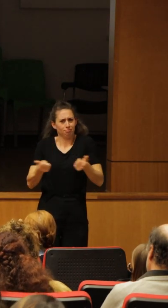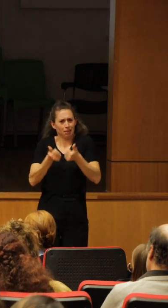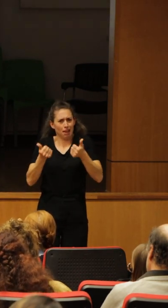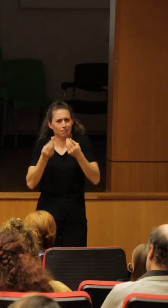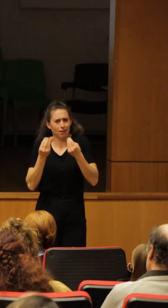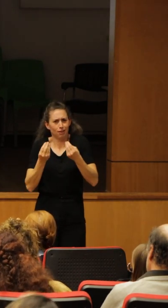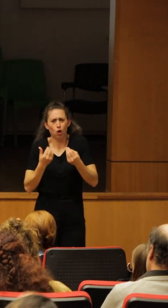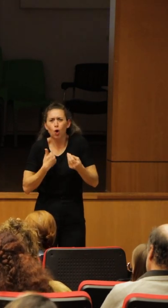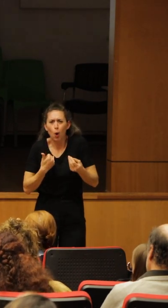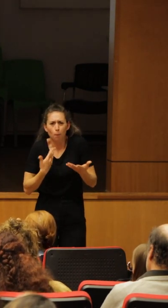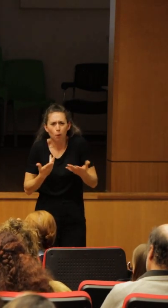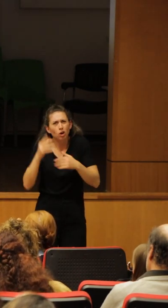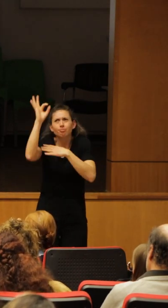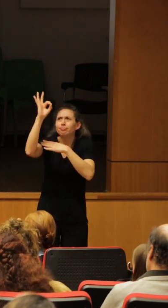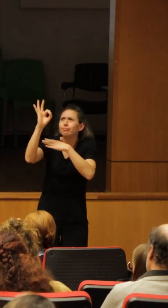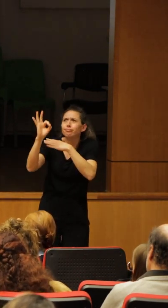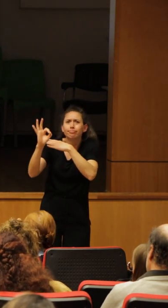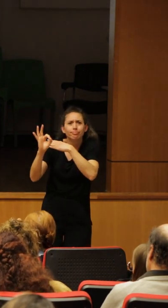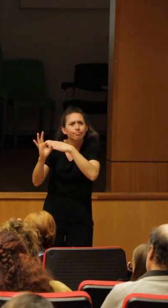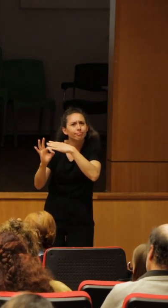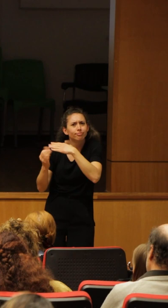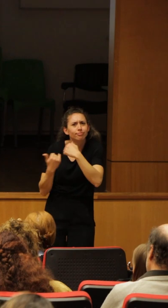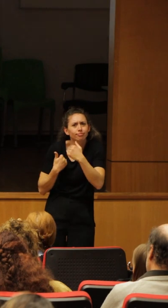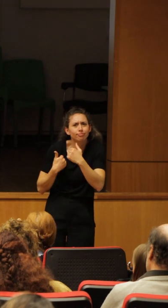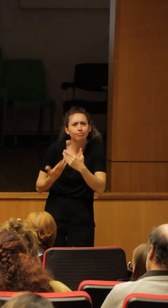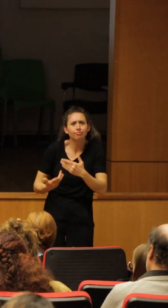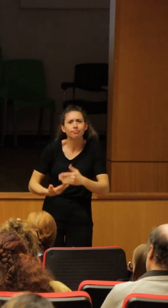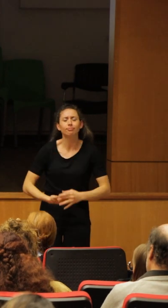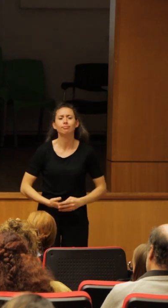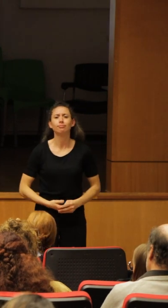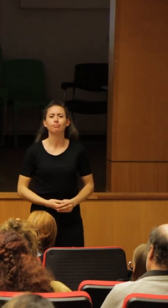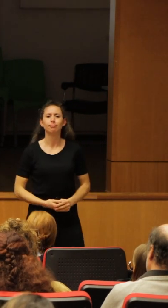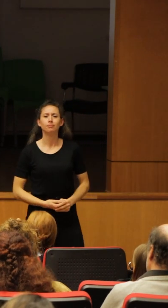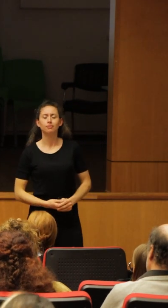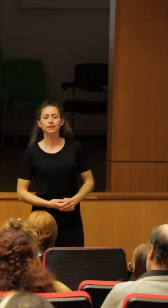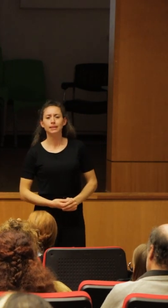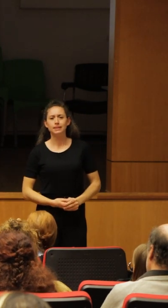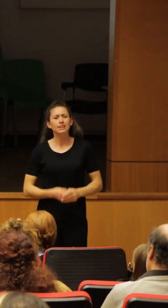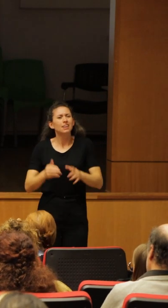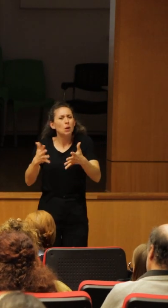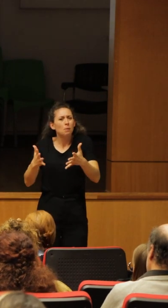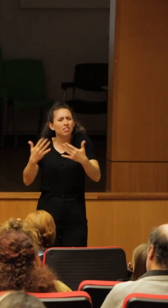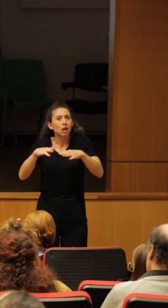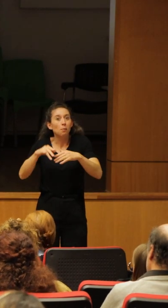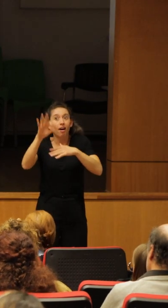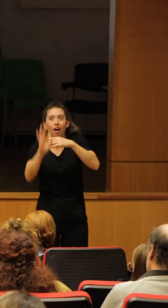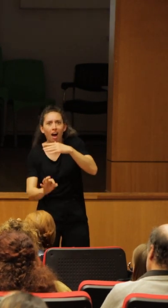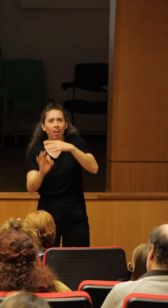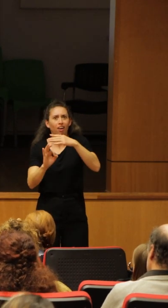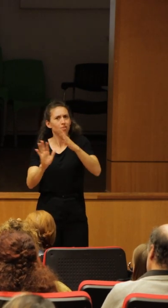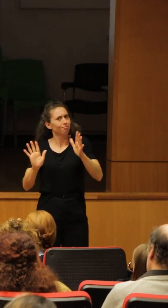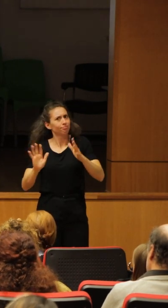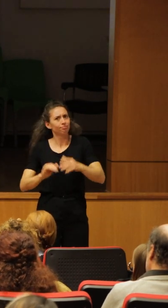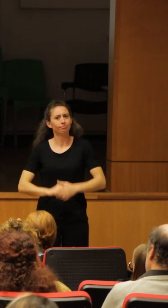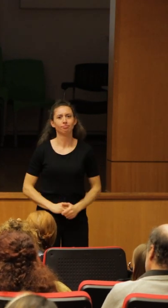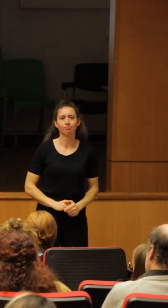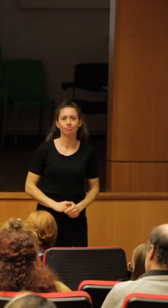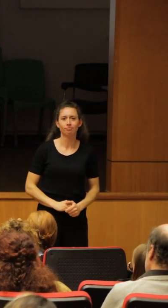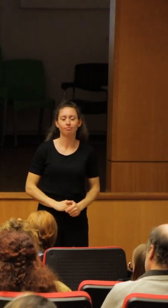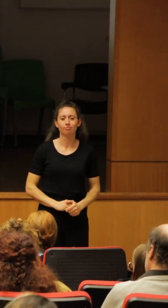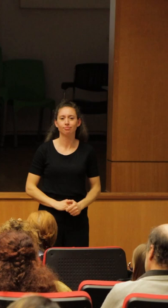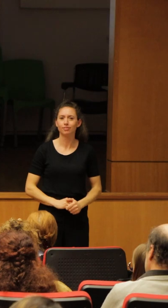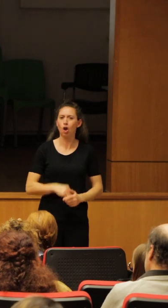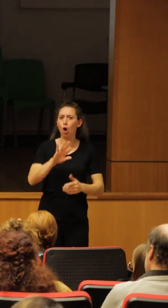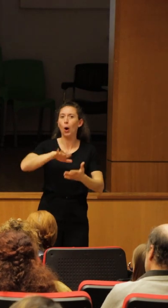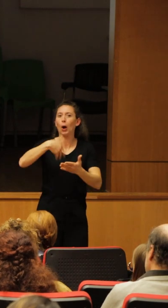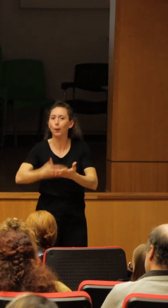tanto? ¿Qué tanto se pone? ¿Qué tanto baja, no? With a chance that it's gonna fall. ¿Qué pasa? Capaz que se cae si se pone. Is it gonna get